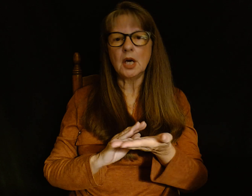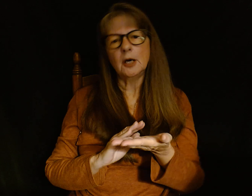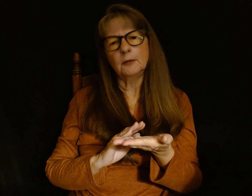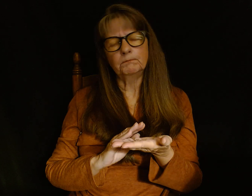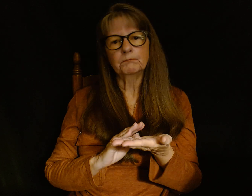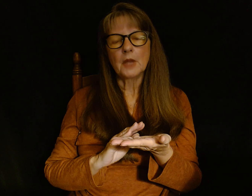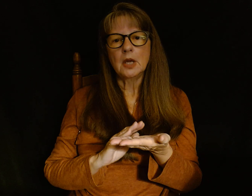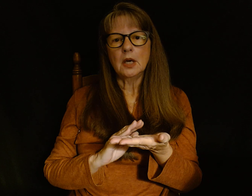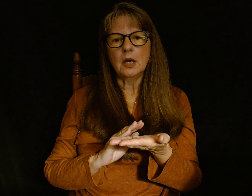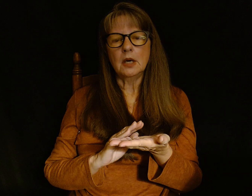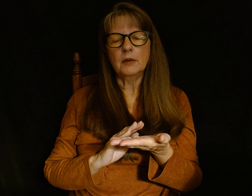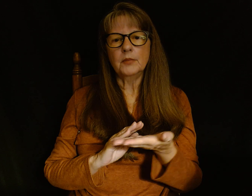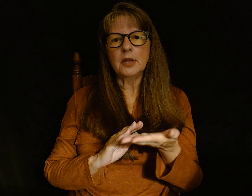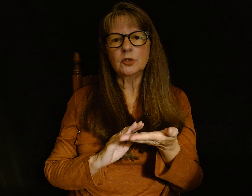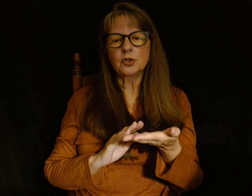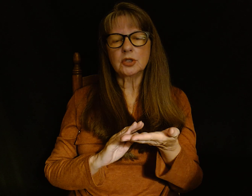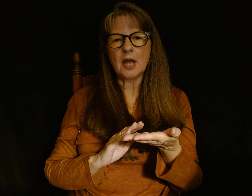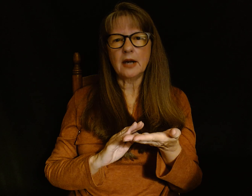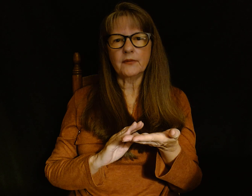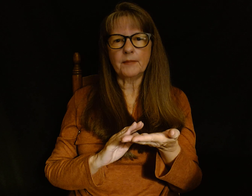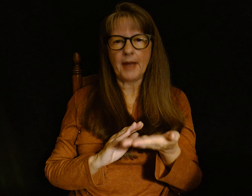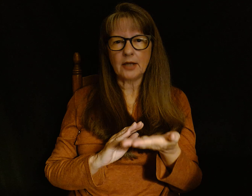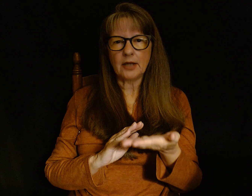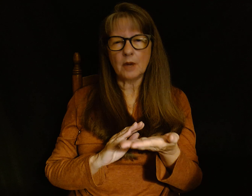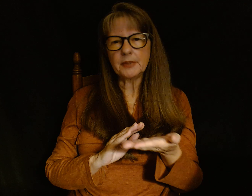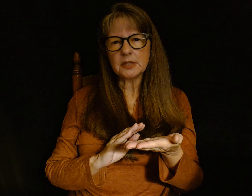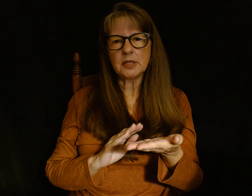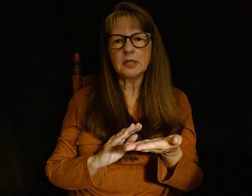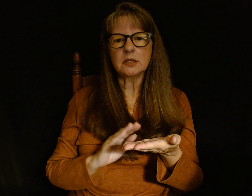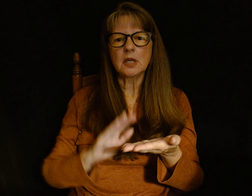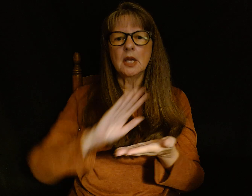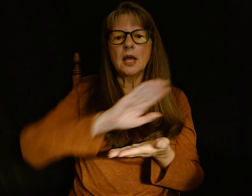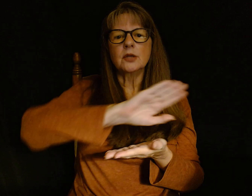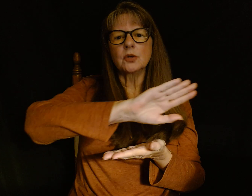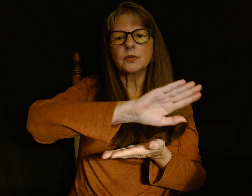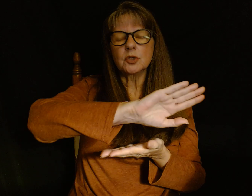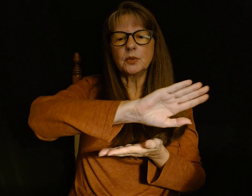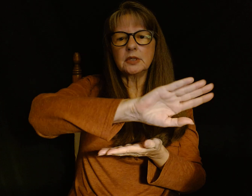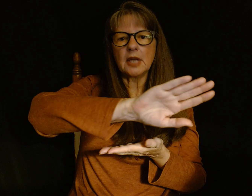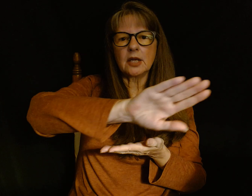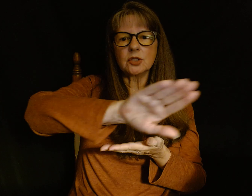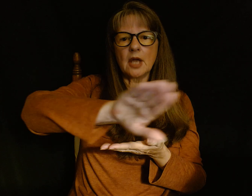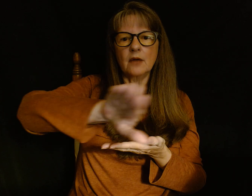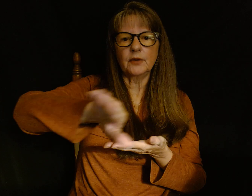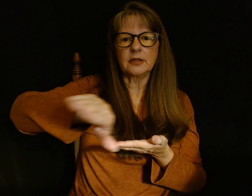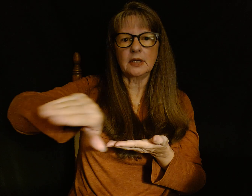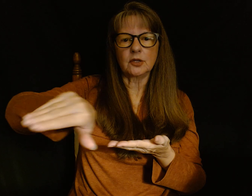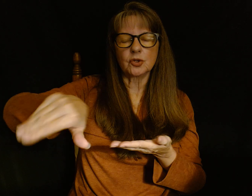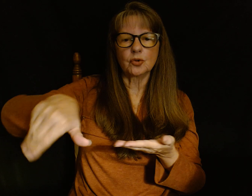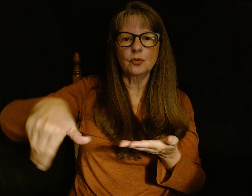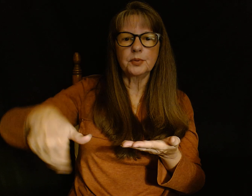kind of a backdrop in a sense. And so this one takes everything. It scoops it